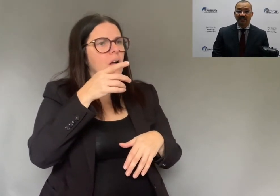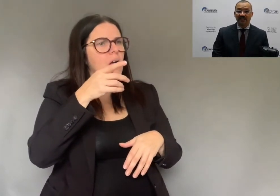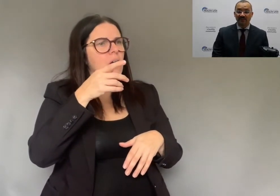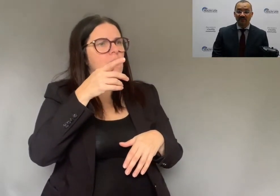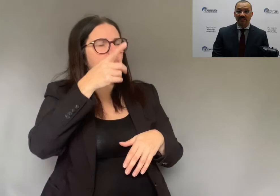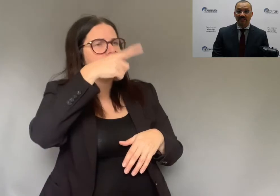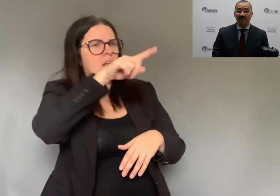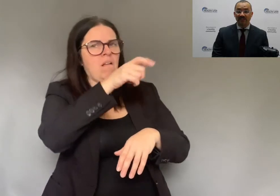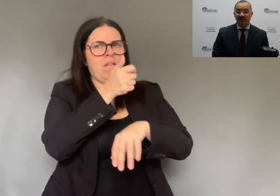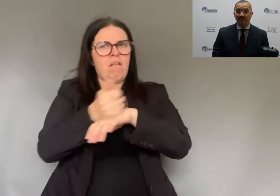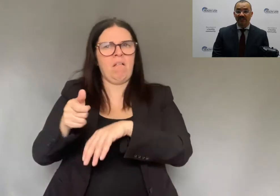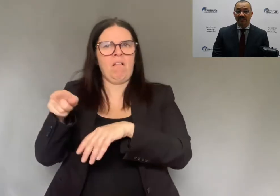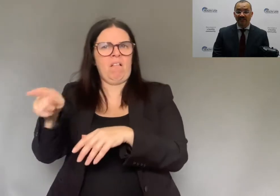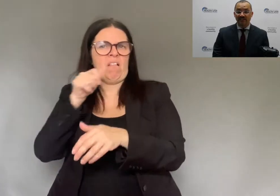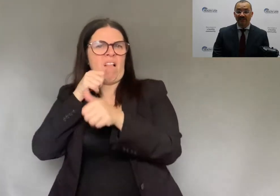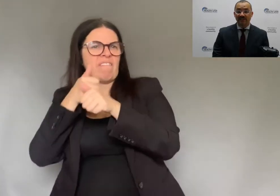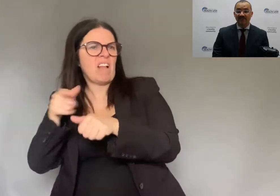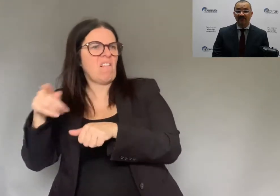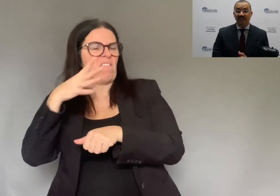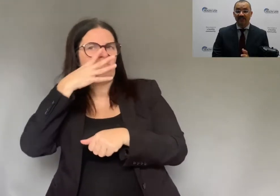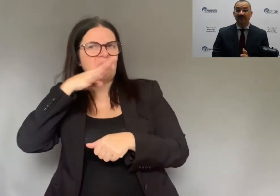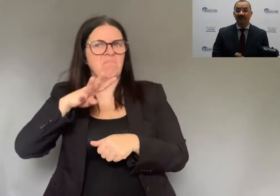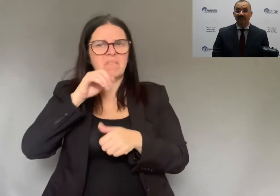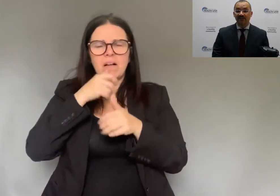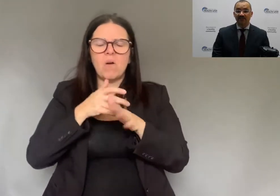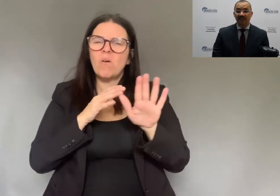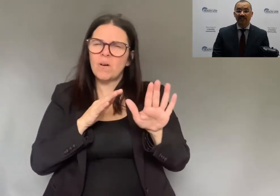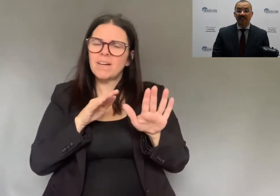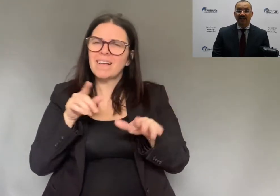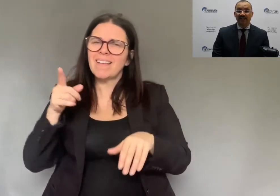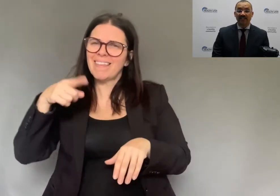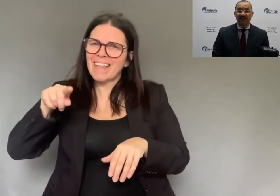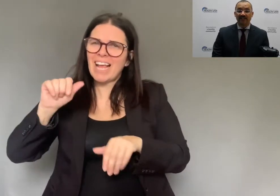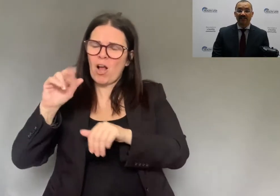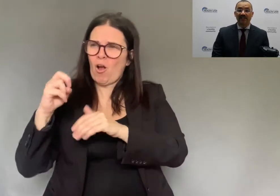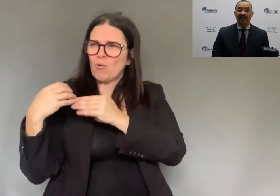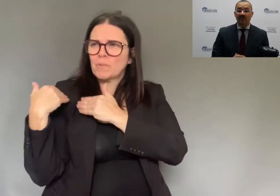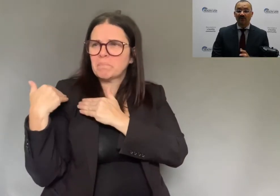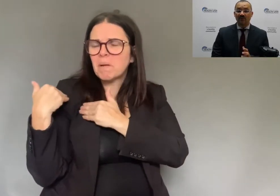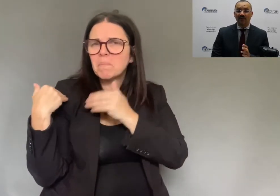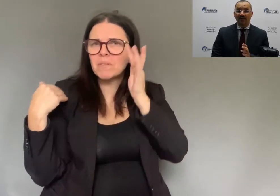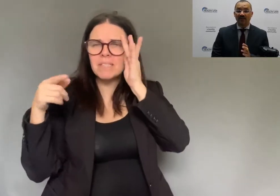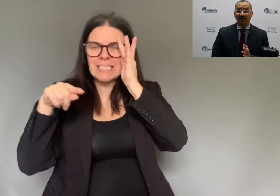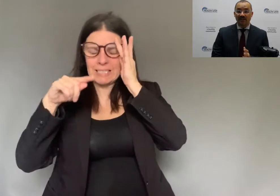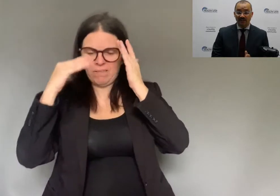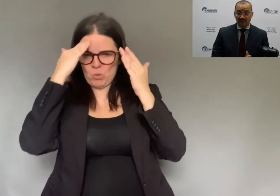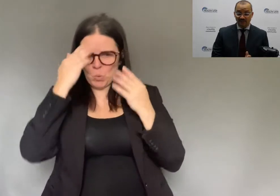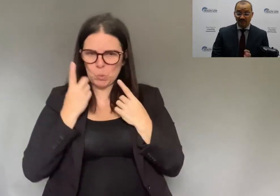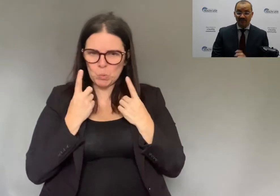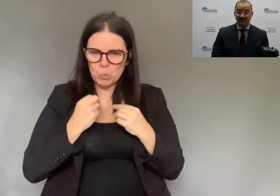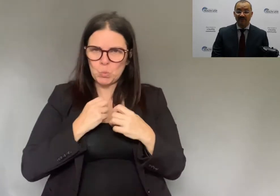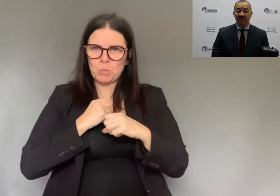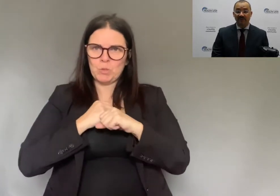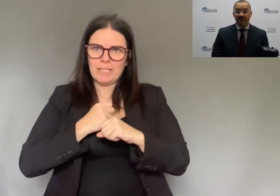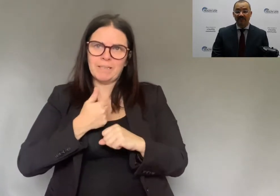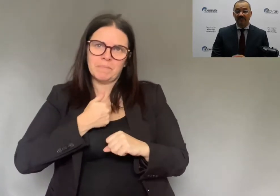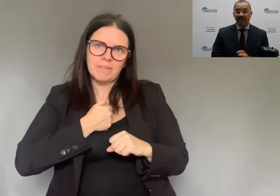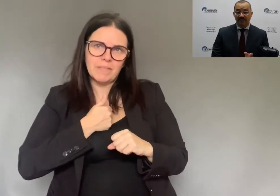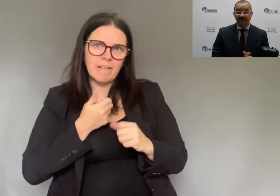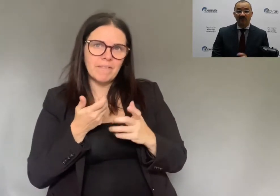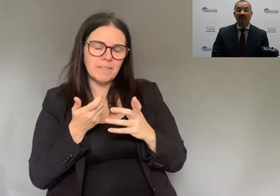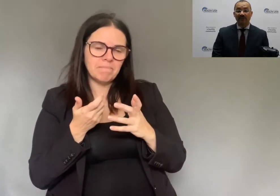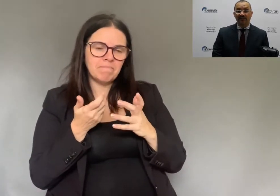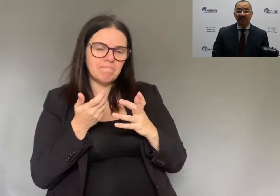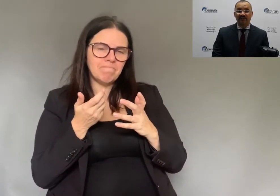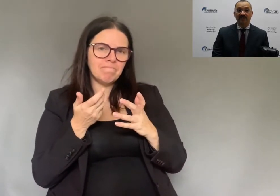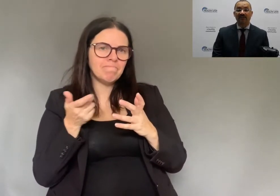think we need to take that they're responsible, and they know most of the they